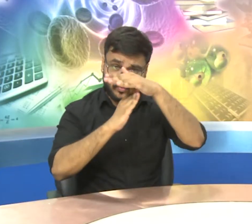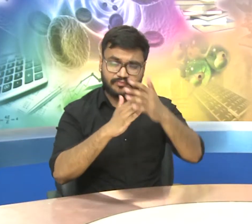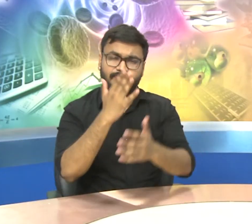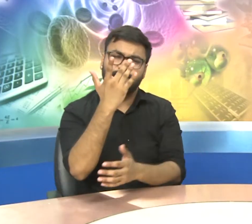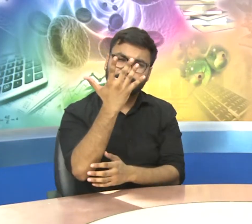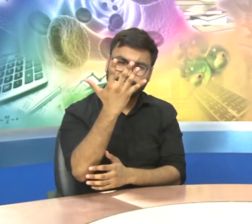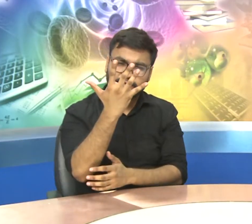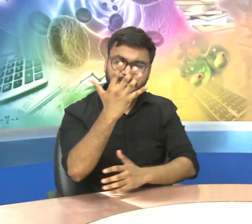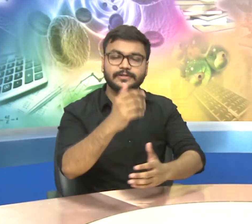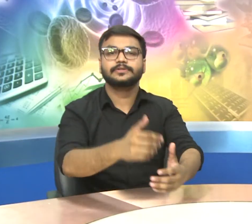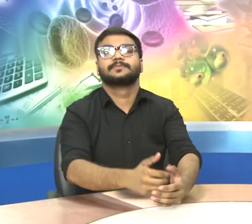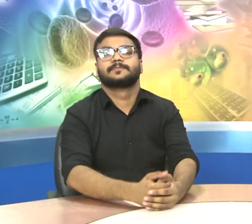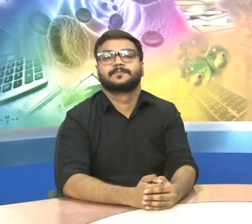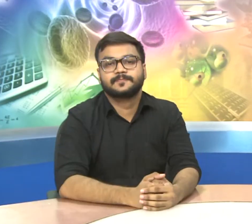Let's take a short break.